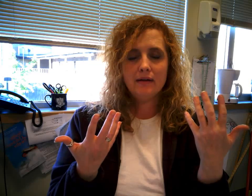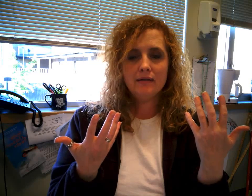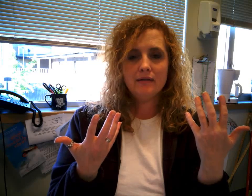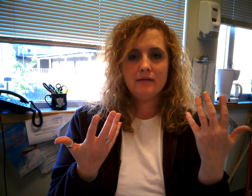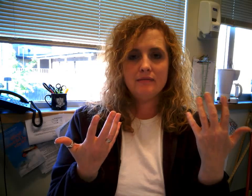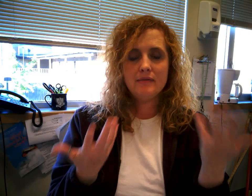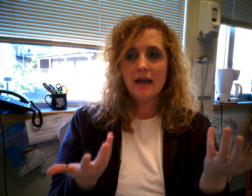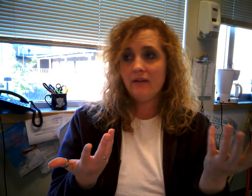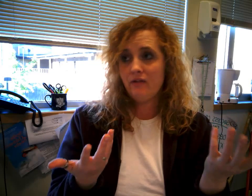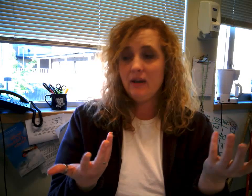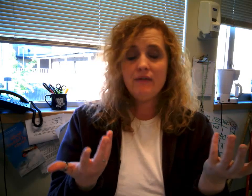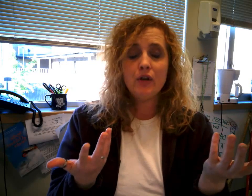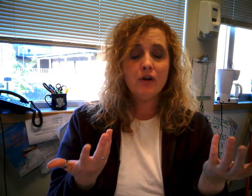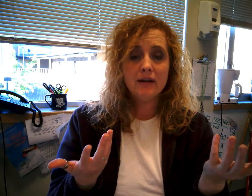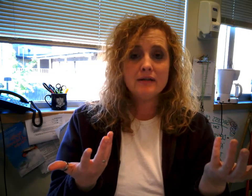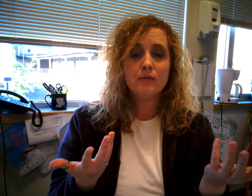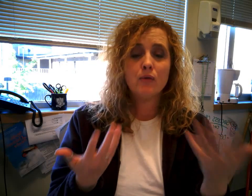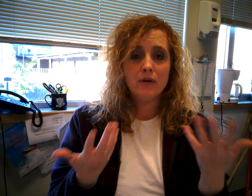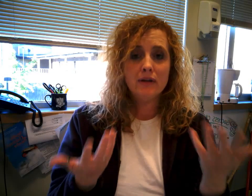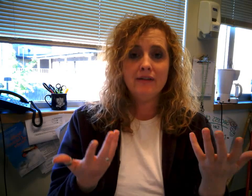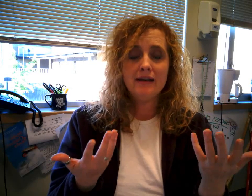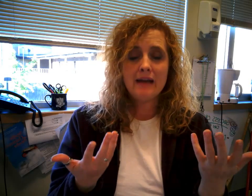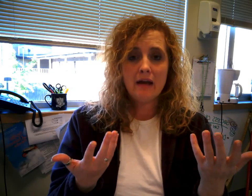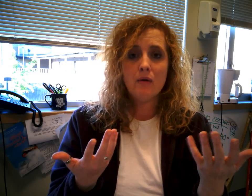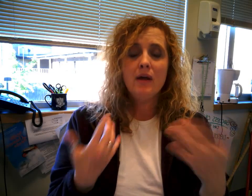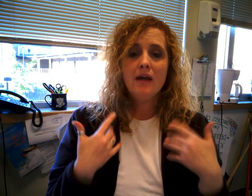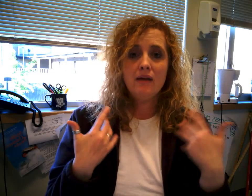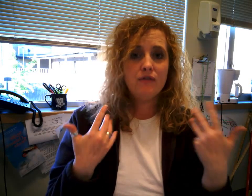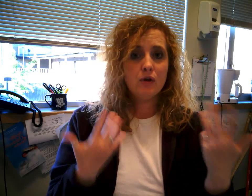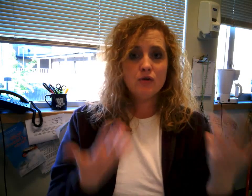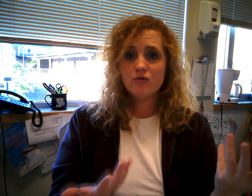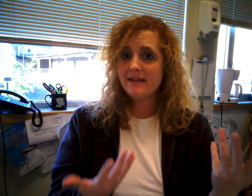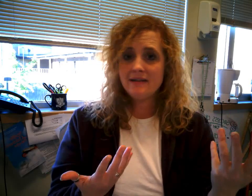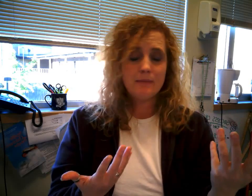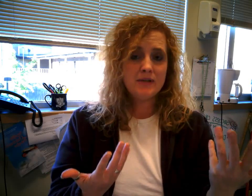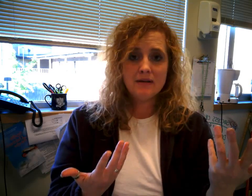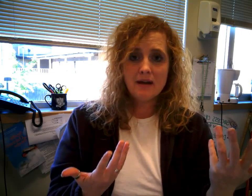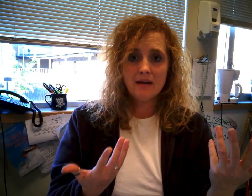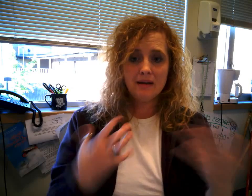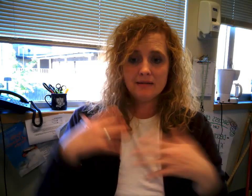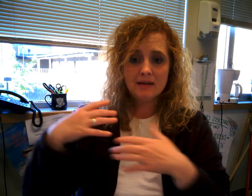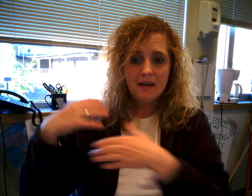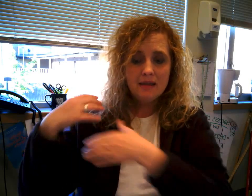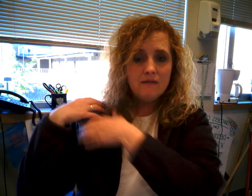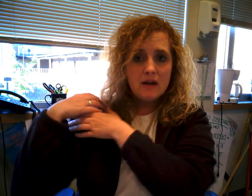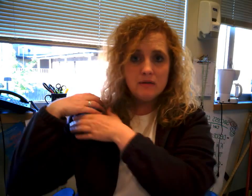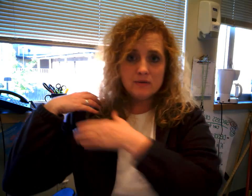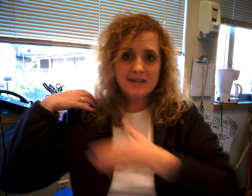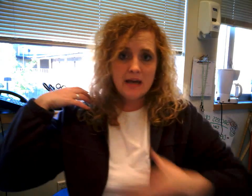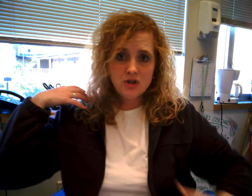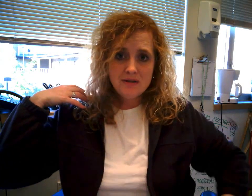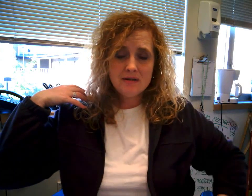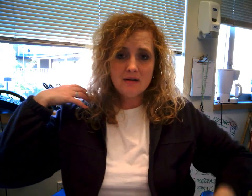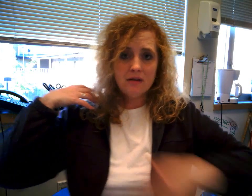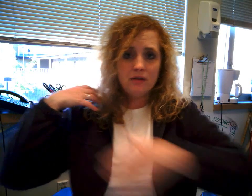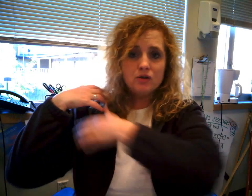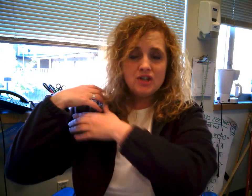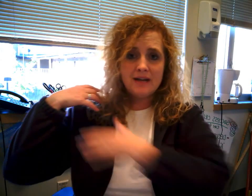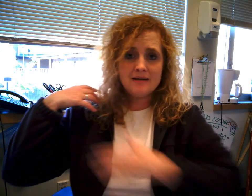year. Next year, you start here, and then it goes from a fist to a one,